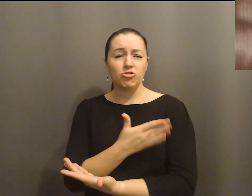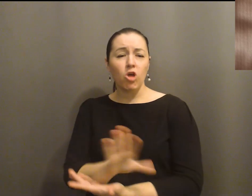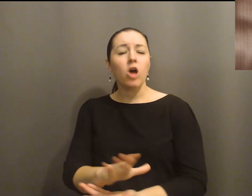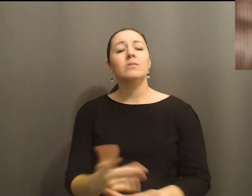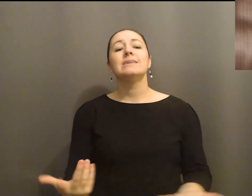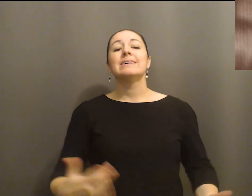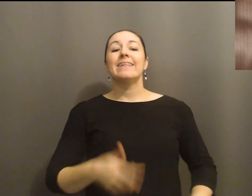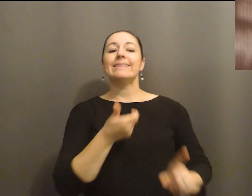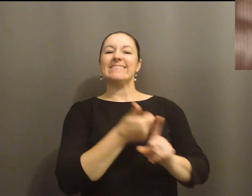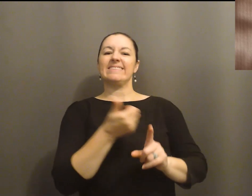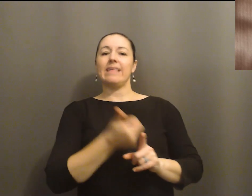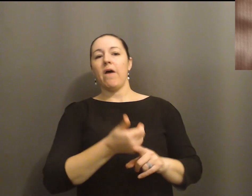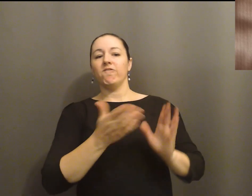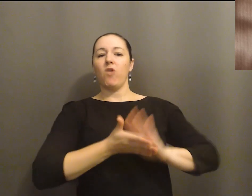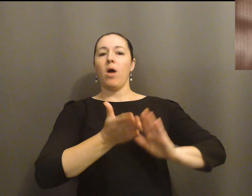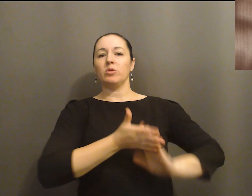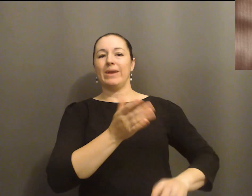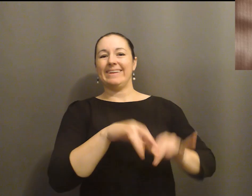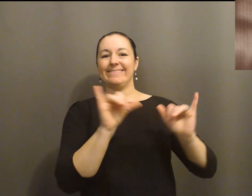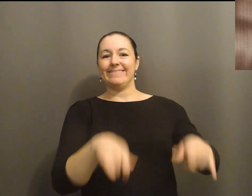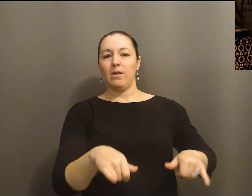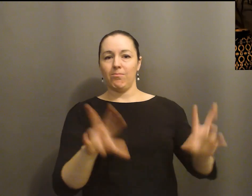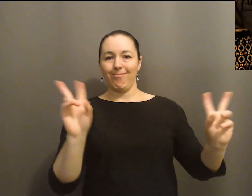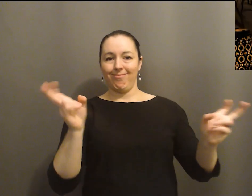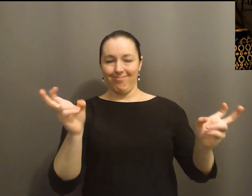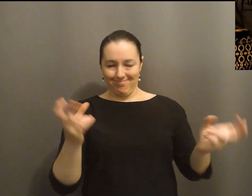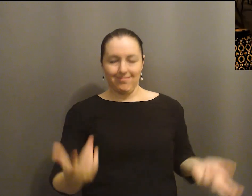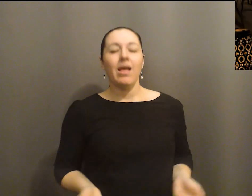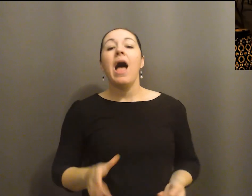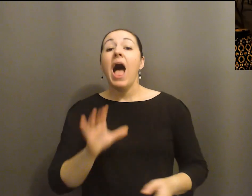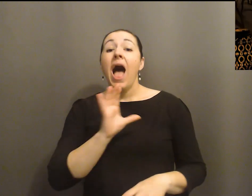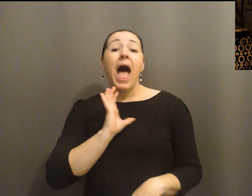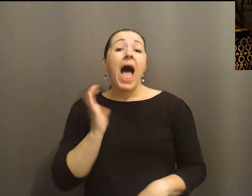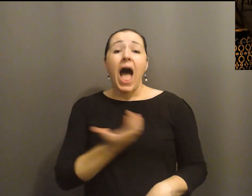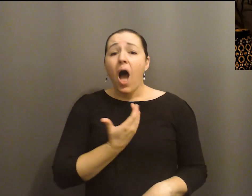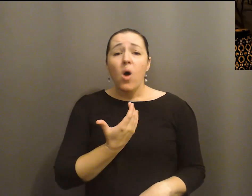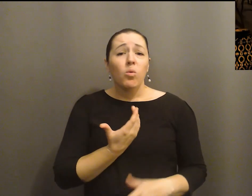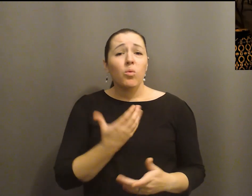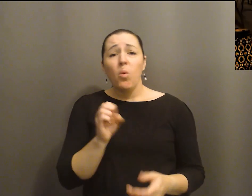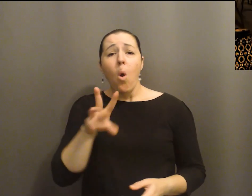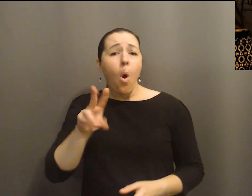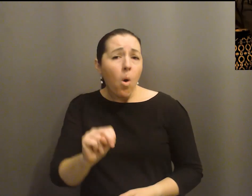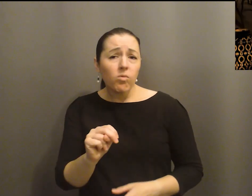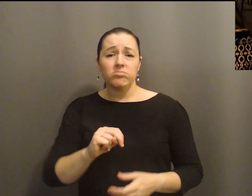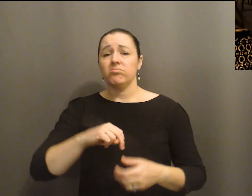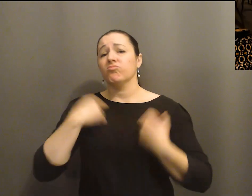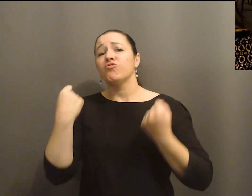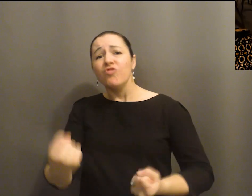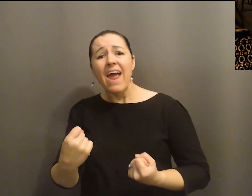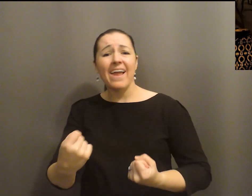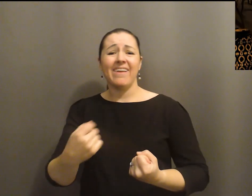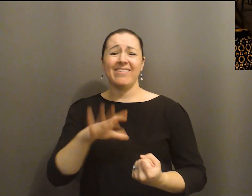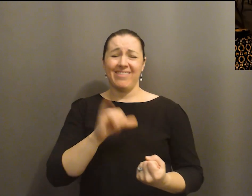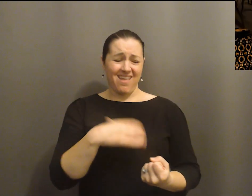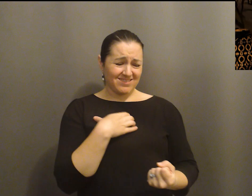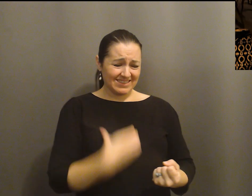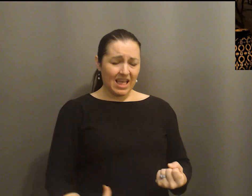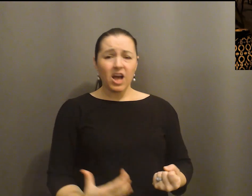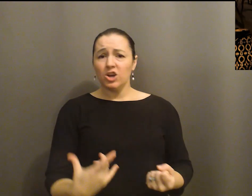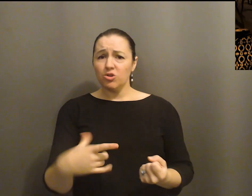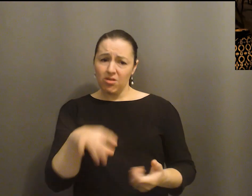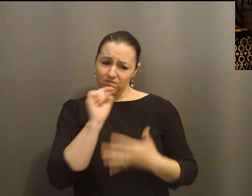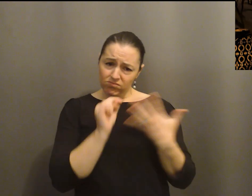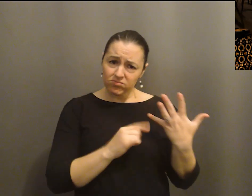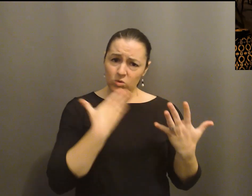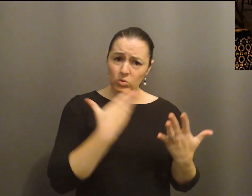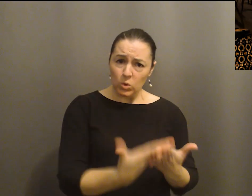Under the self-operating system When we try to do life In our own strength The desire to take The good things